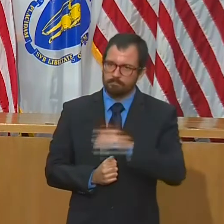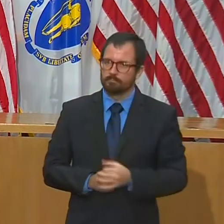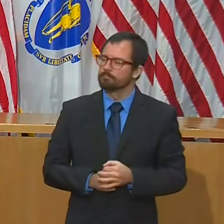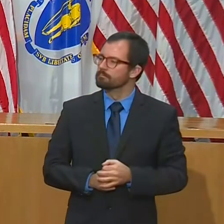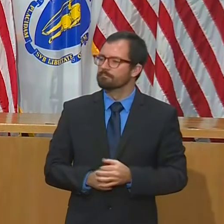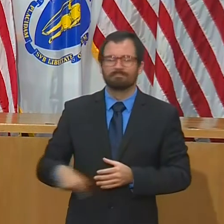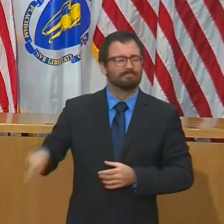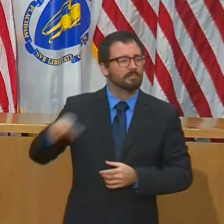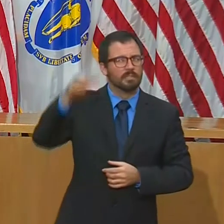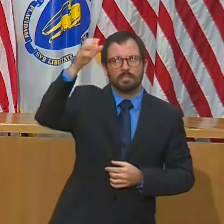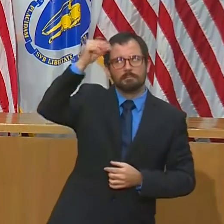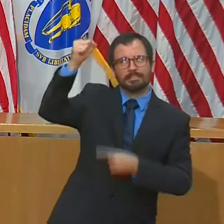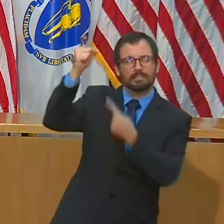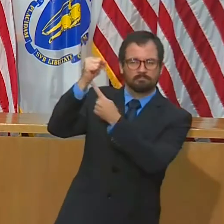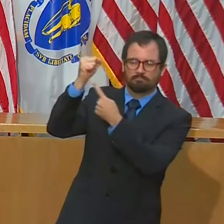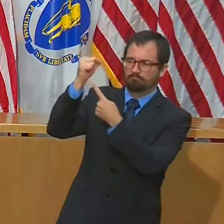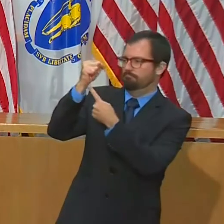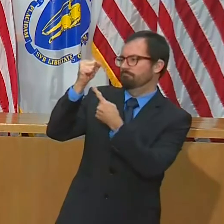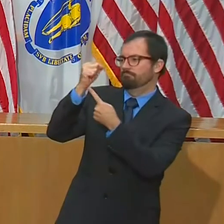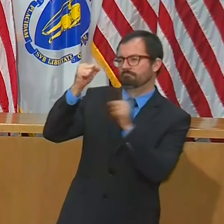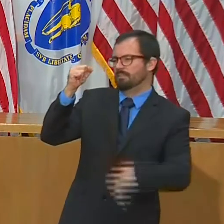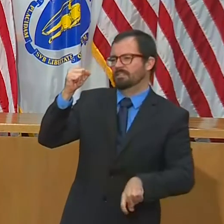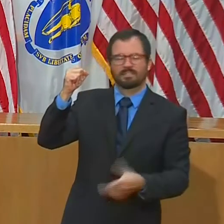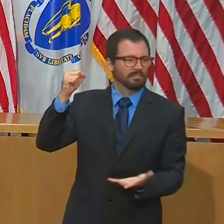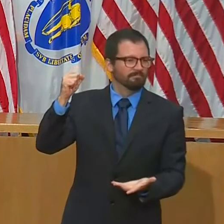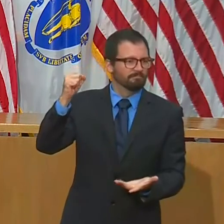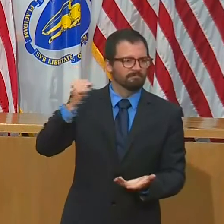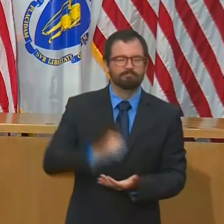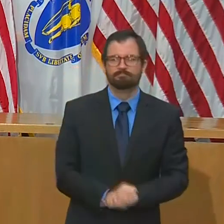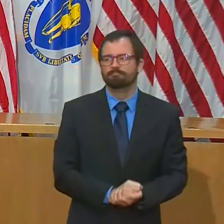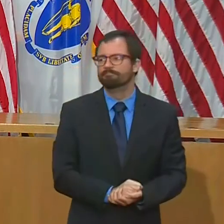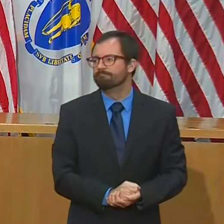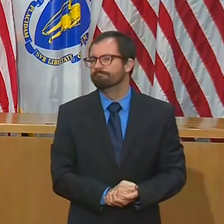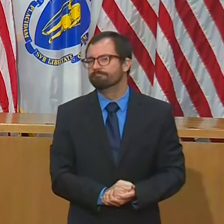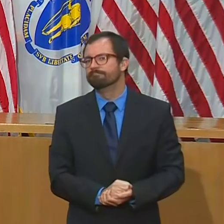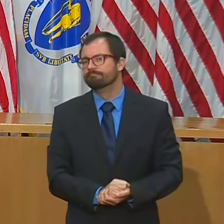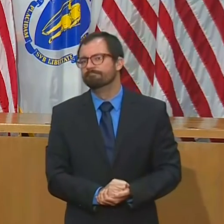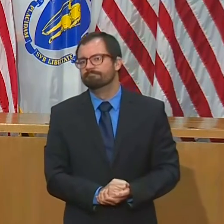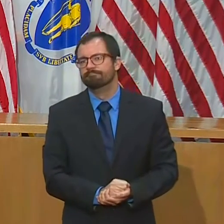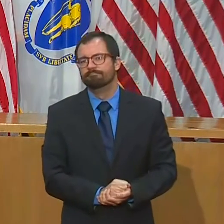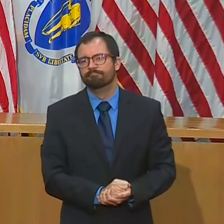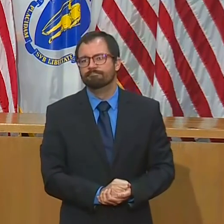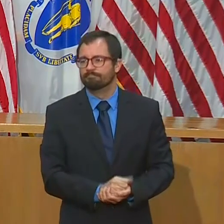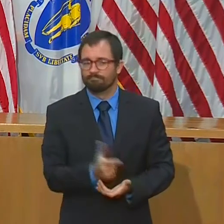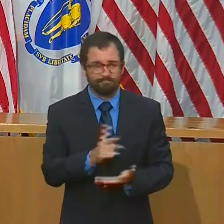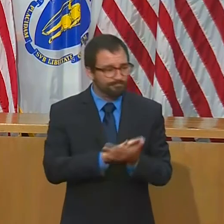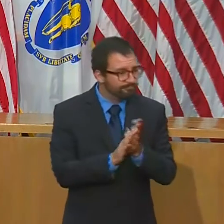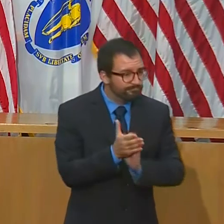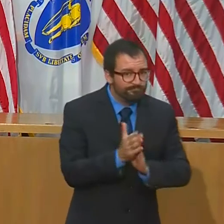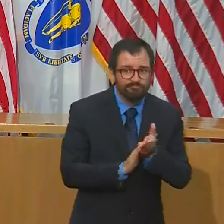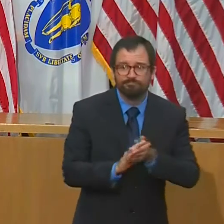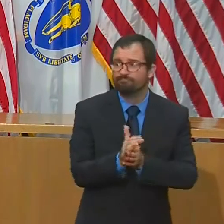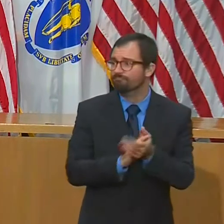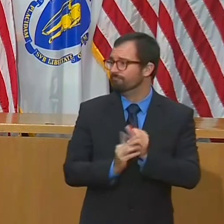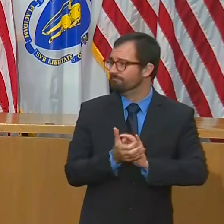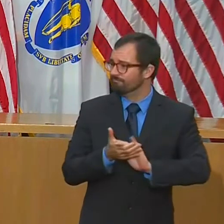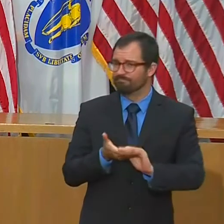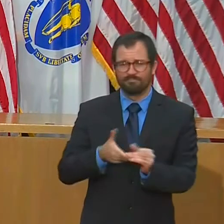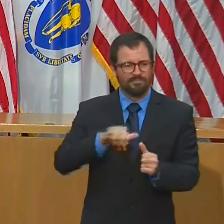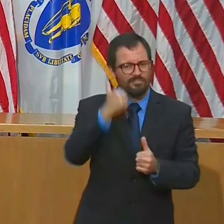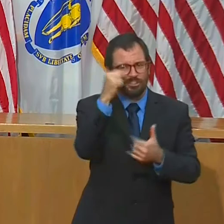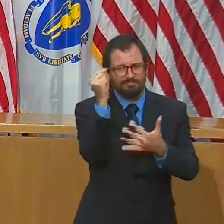Wear face coverings, maintain social distance, and practice appropriate hygiene. As people enjoy the final few weeks